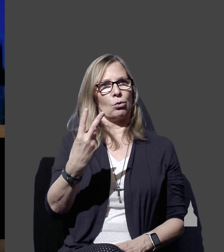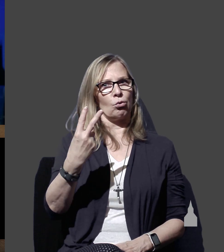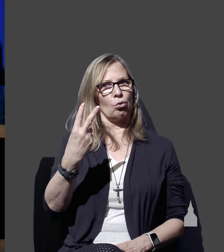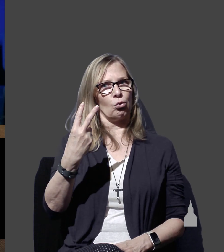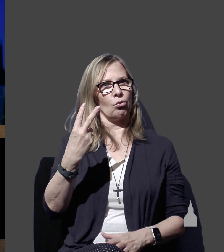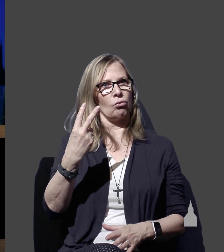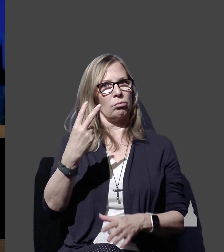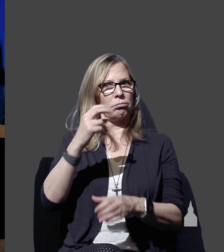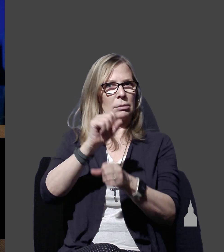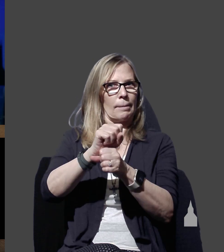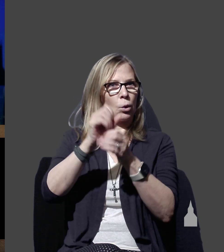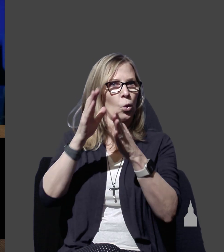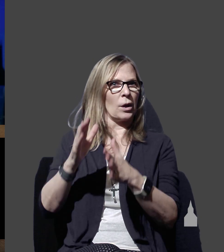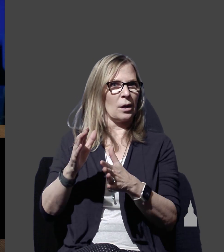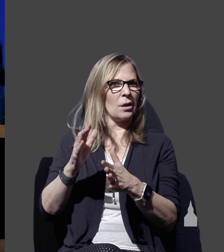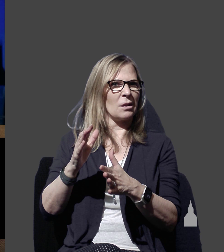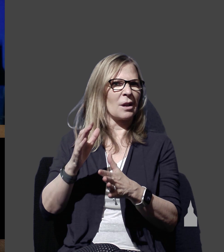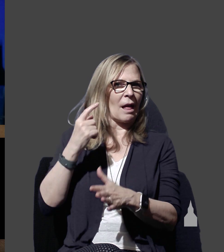students